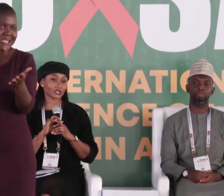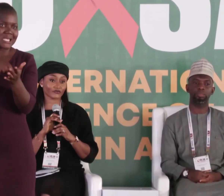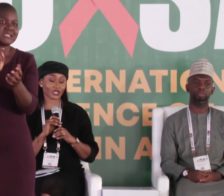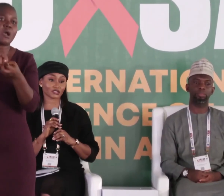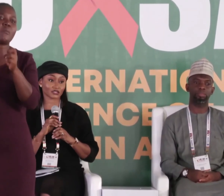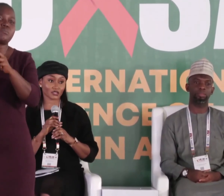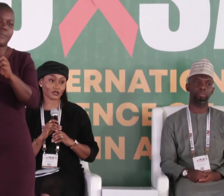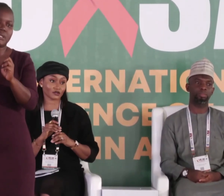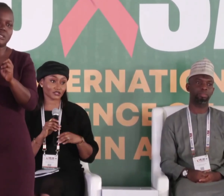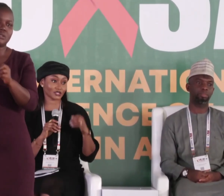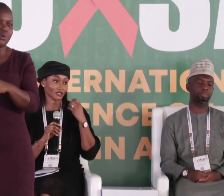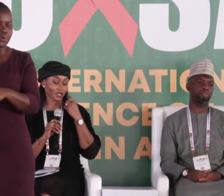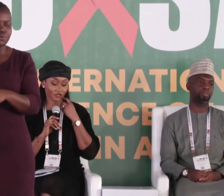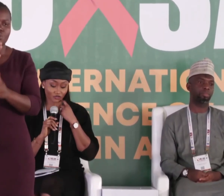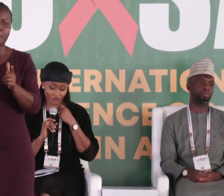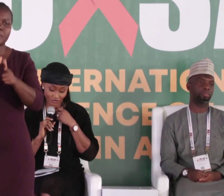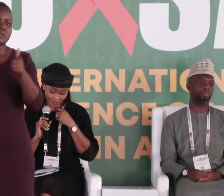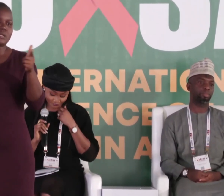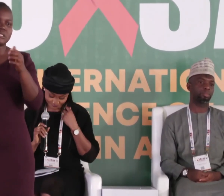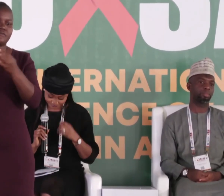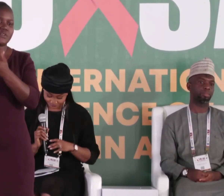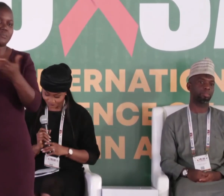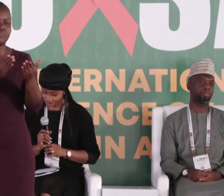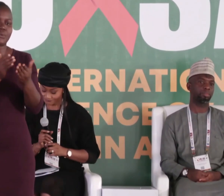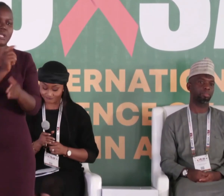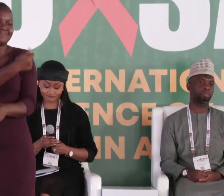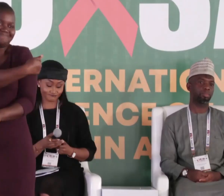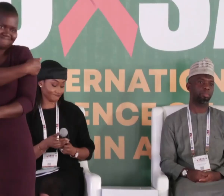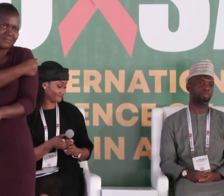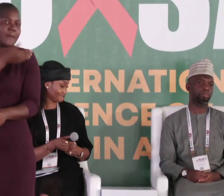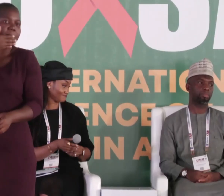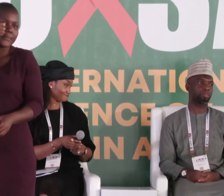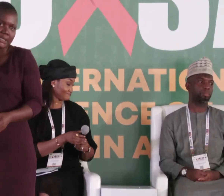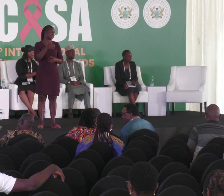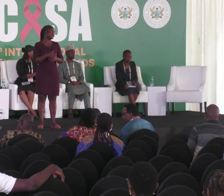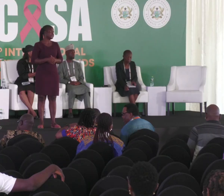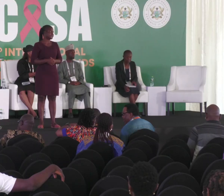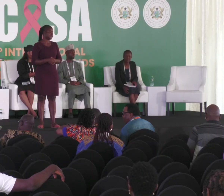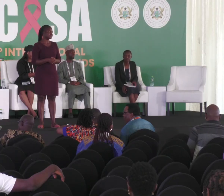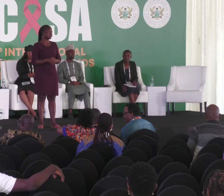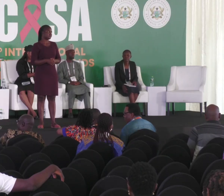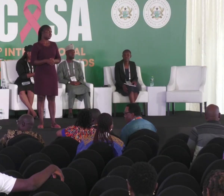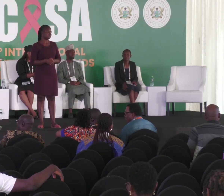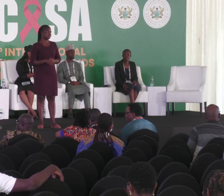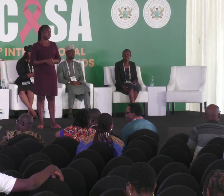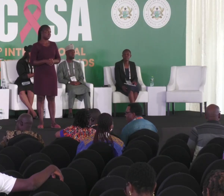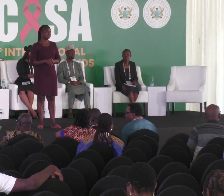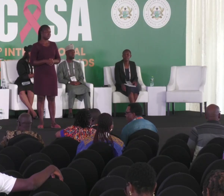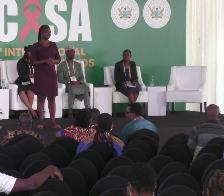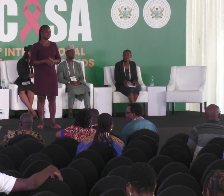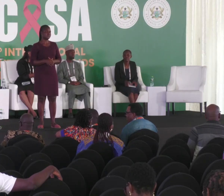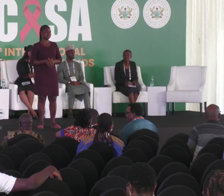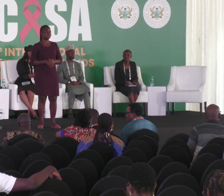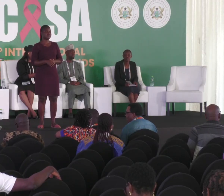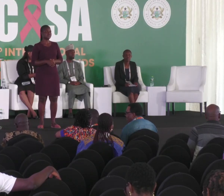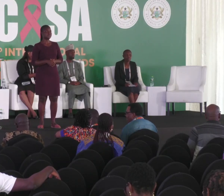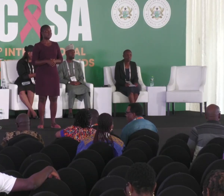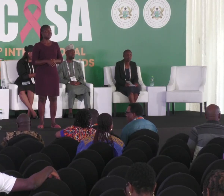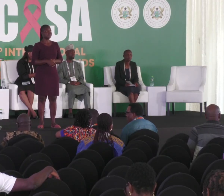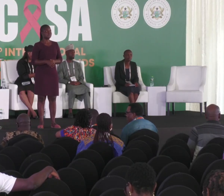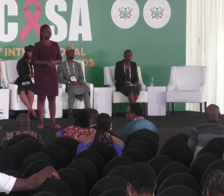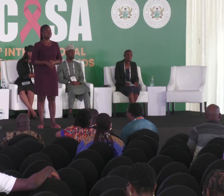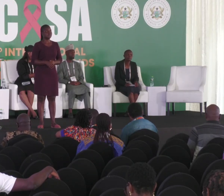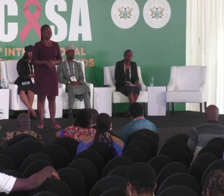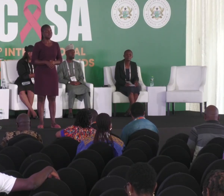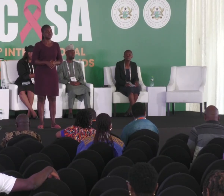great if that is considered. Thank you so much. Thank you. So each one of us is expected to have a take-home message. This